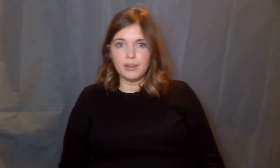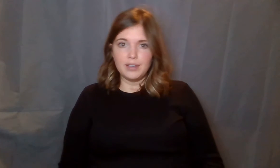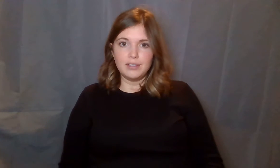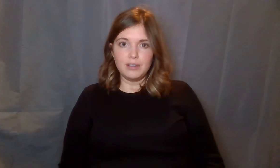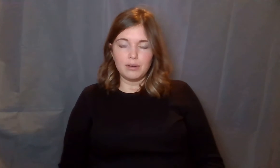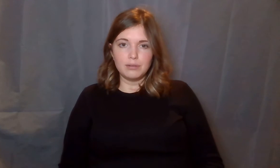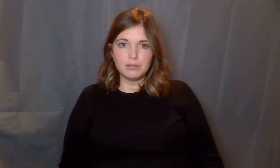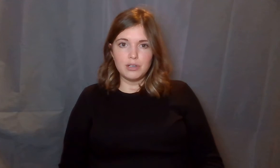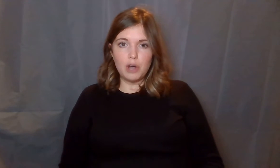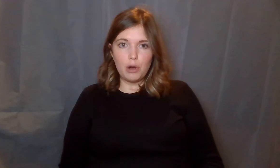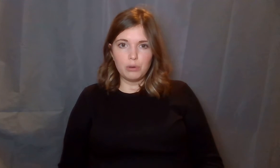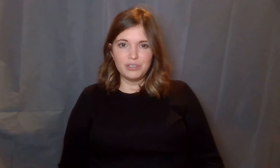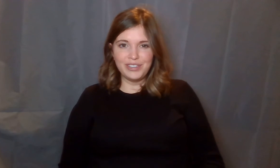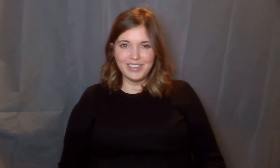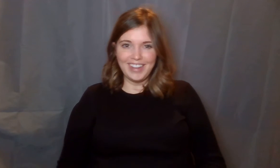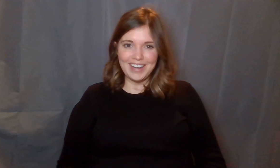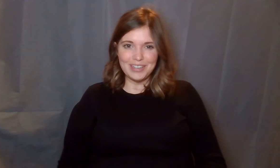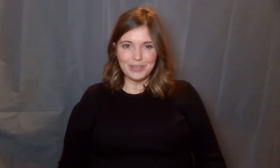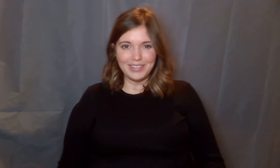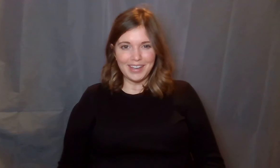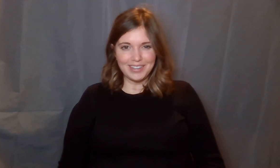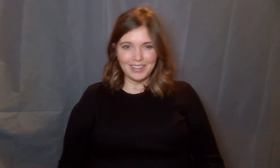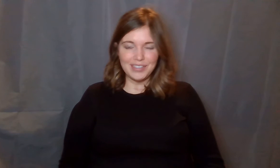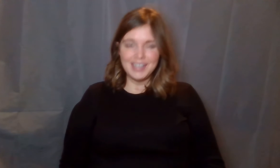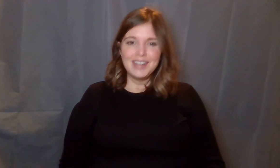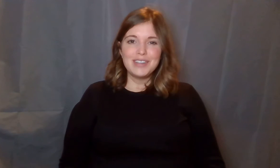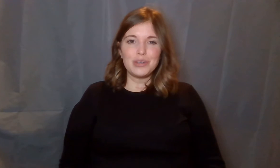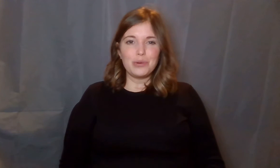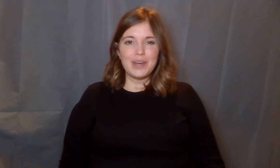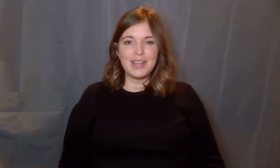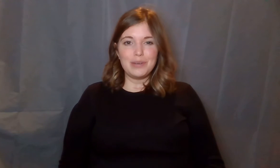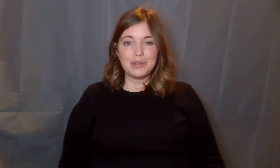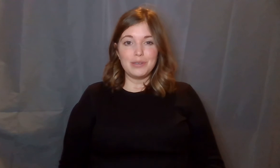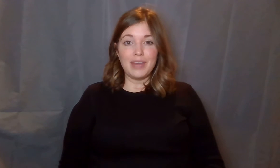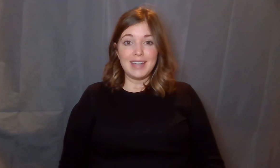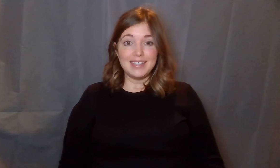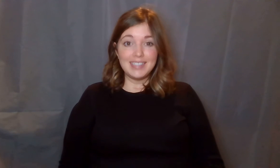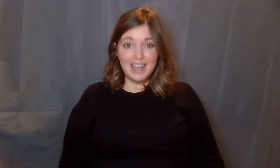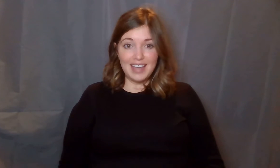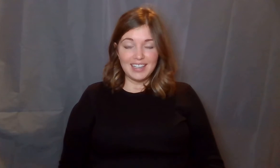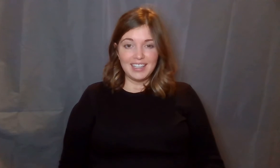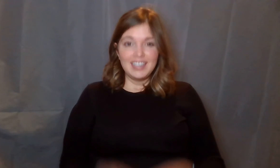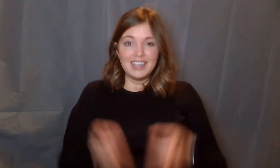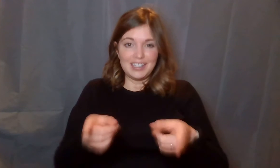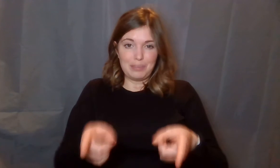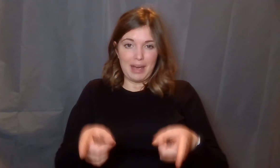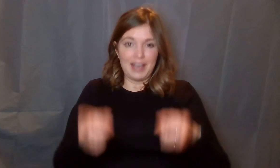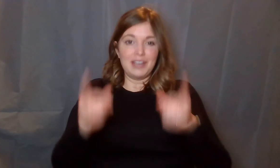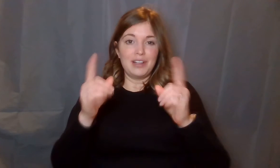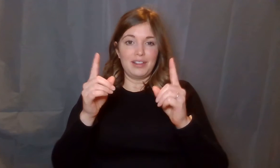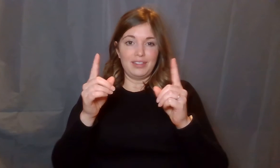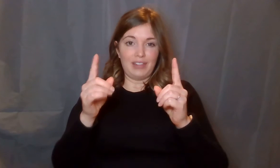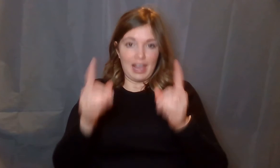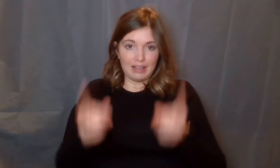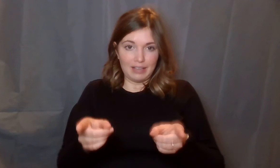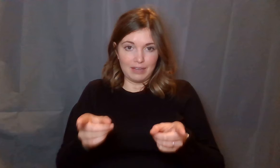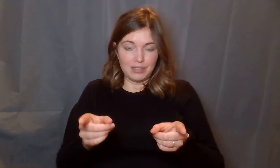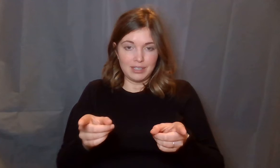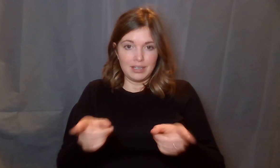and show that you're doing leg lifts. So a way that you can do that instead is by leg lifts.